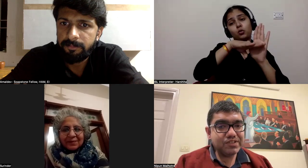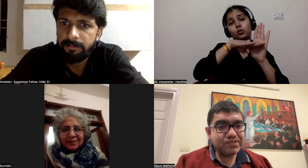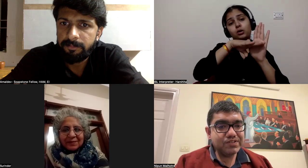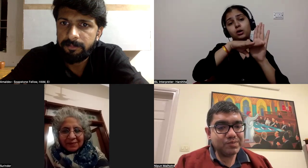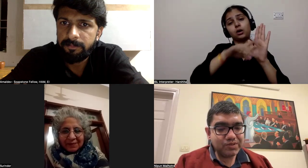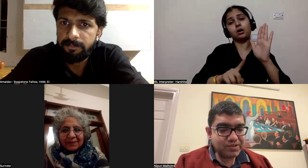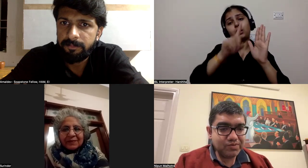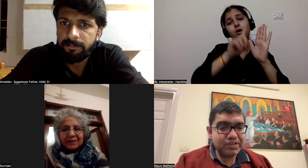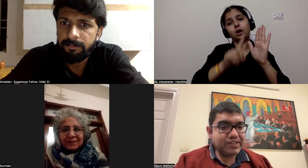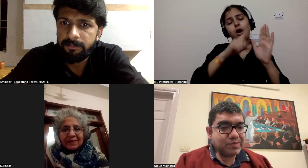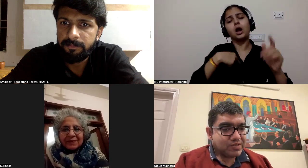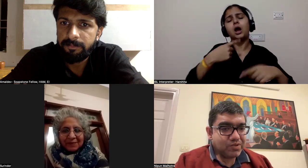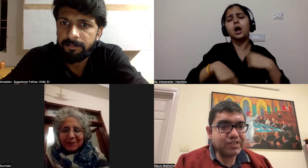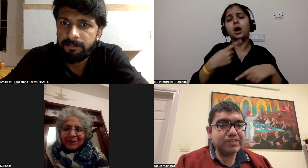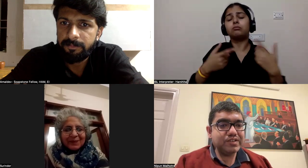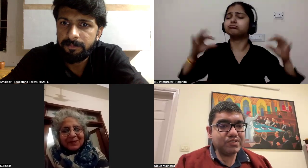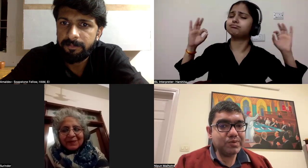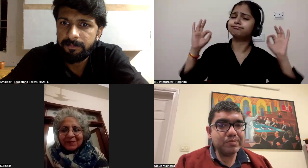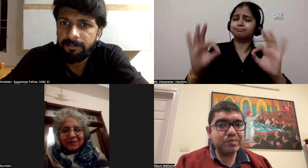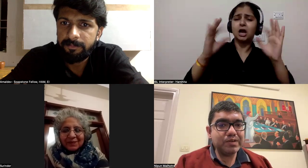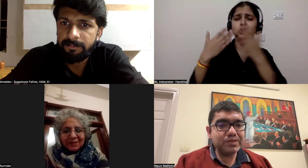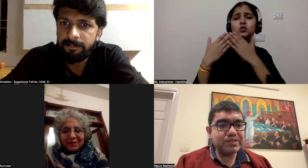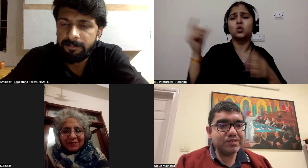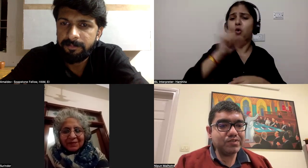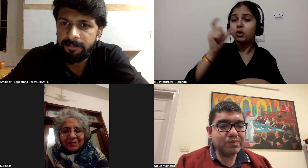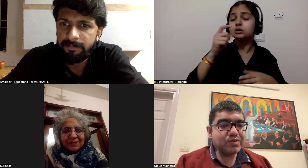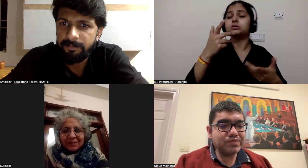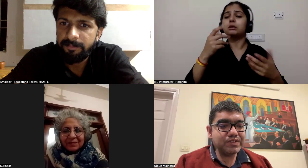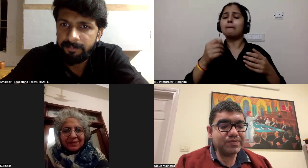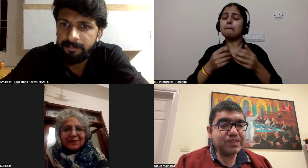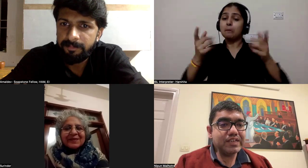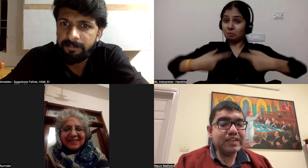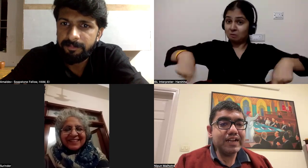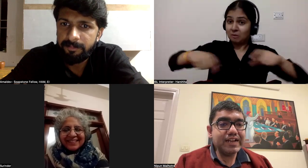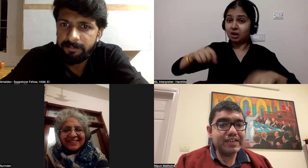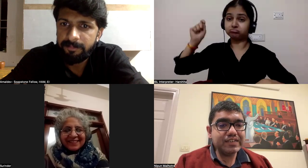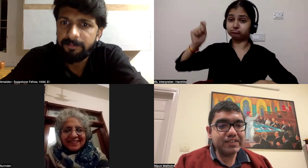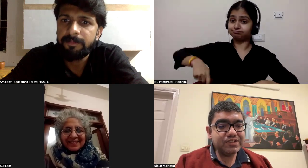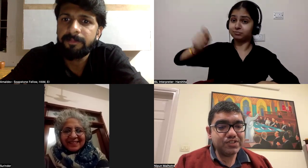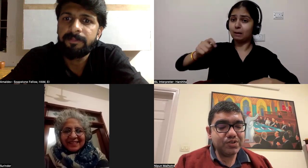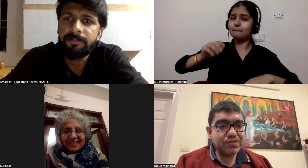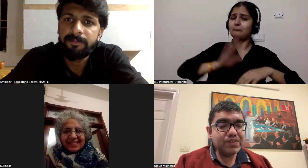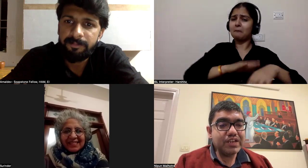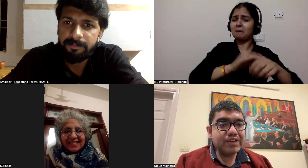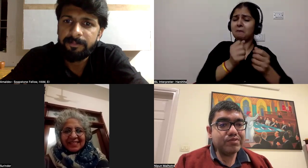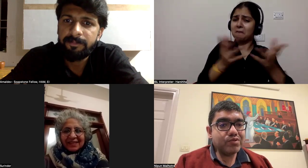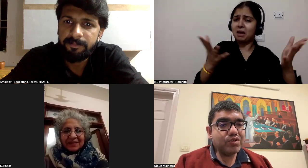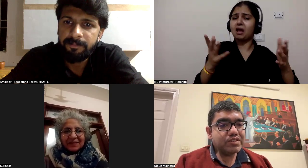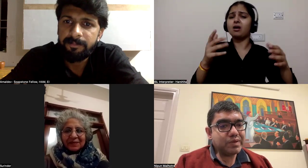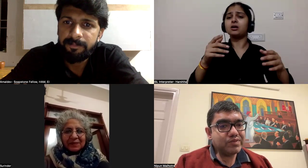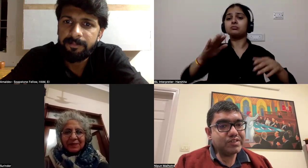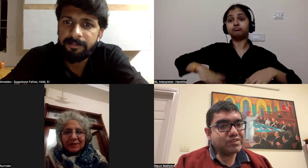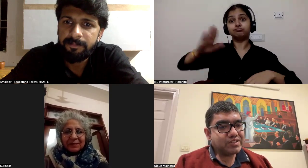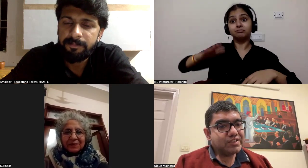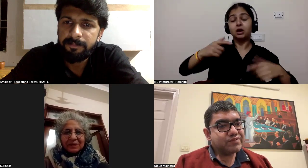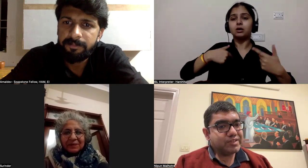St. Stephen's because it's India's best college. There are so many members of parliament, etc., who come out of it. And I said, sure. And for 4 days,